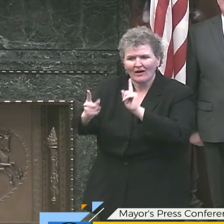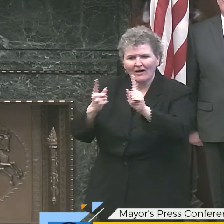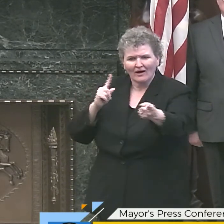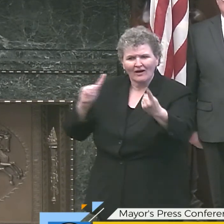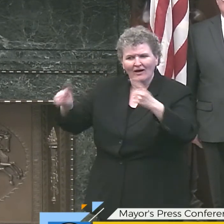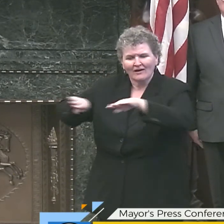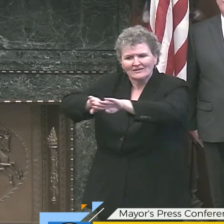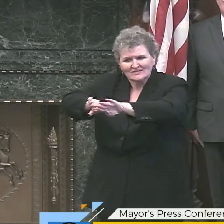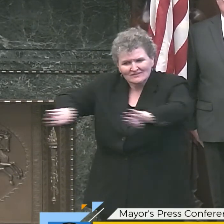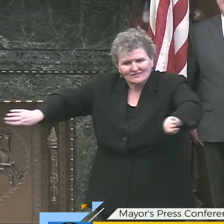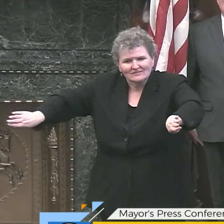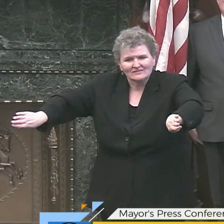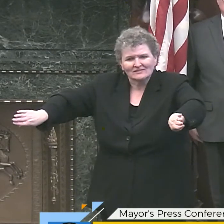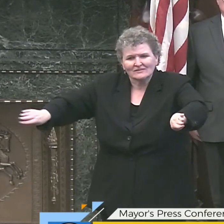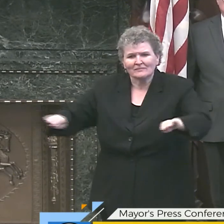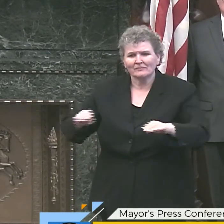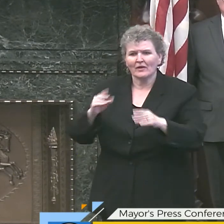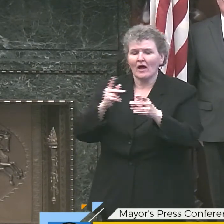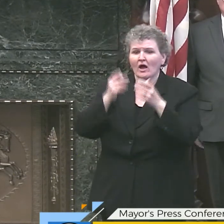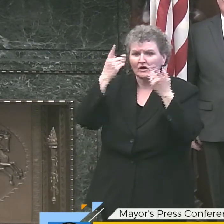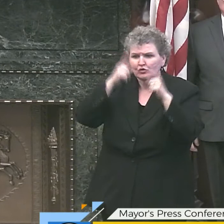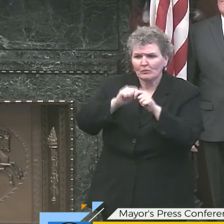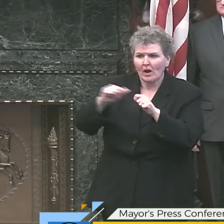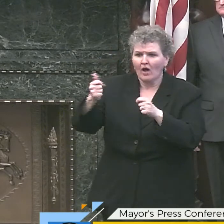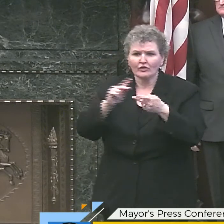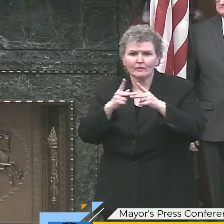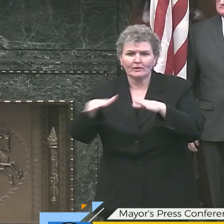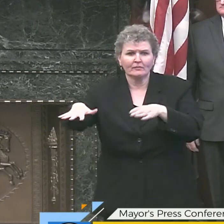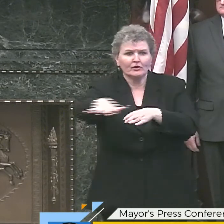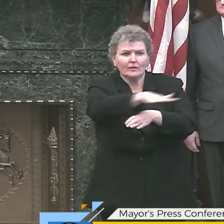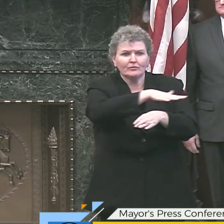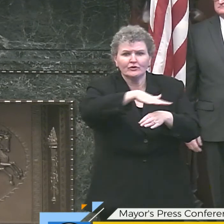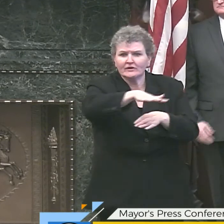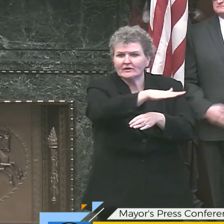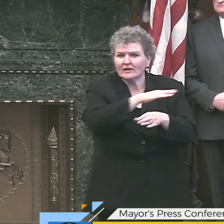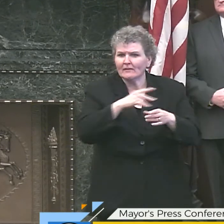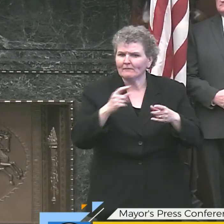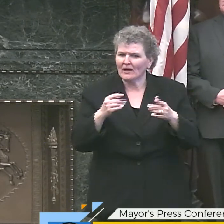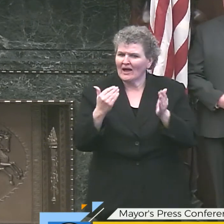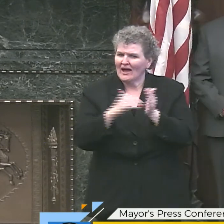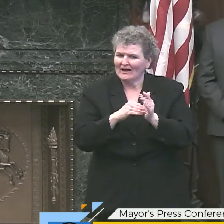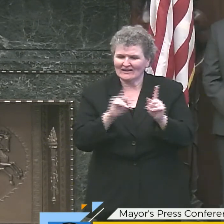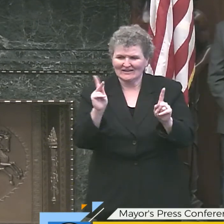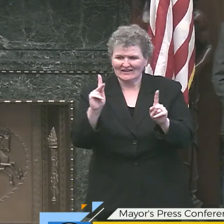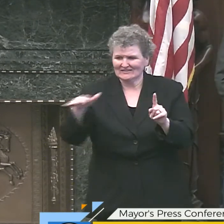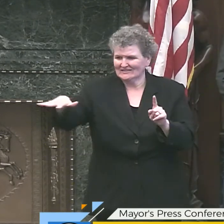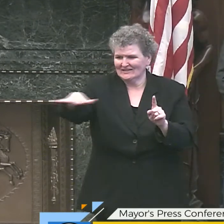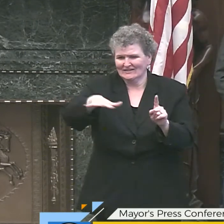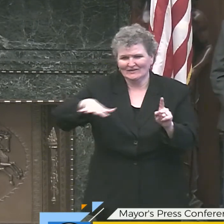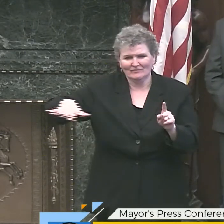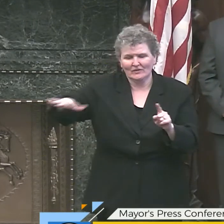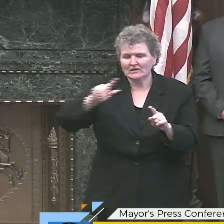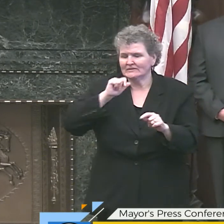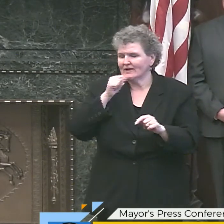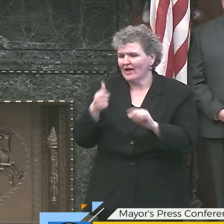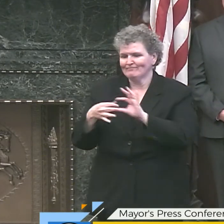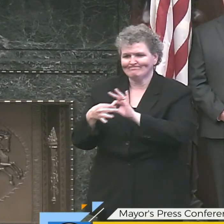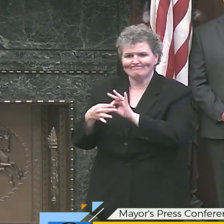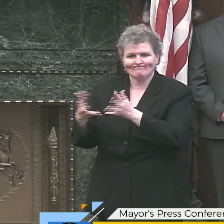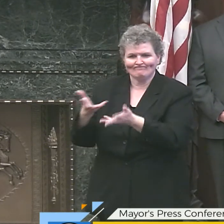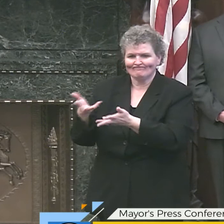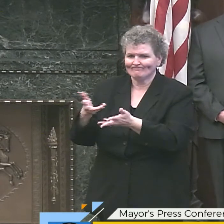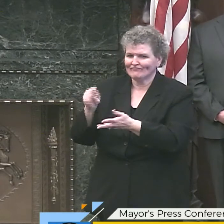other communities is the issues in Kensington specifically mean we need